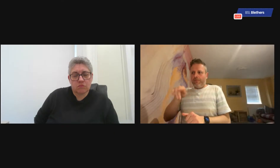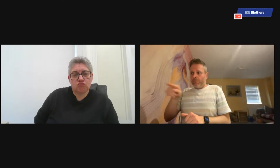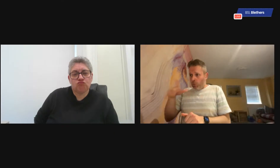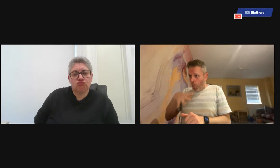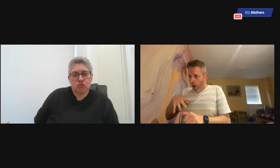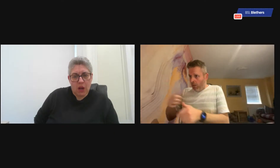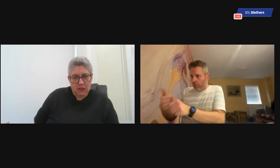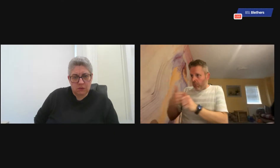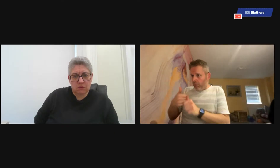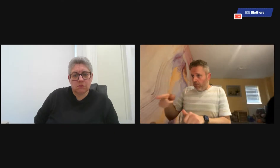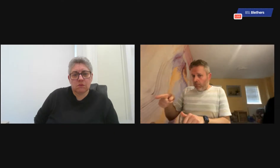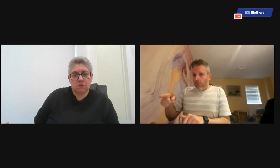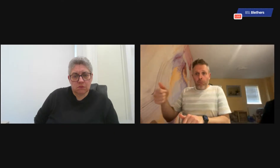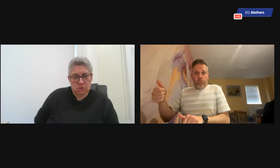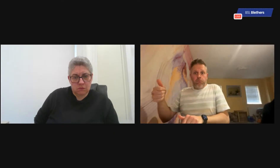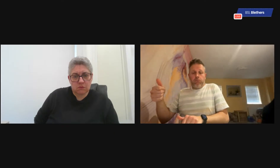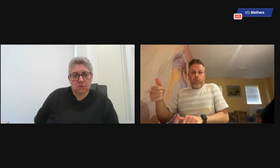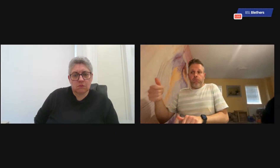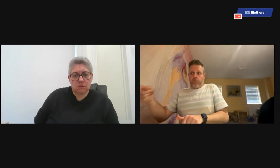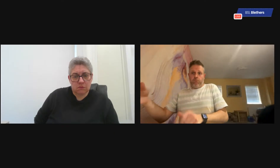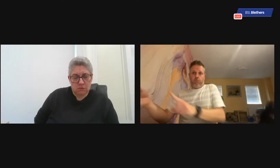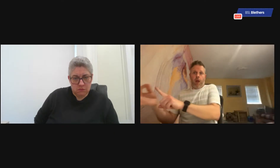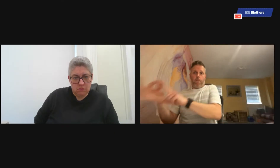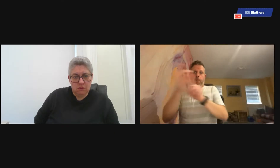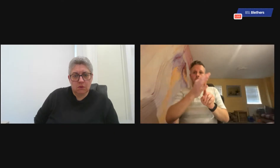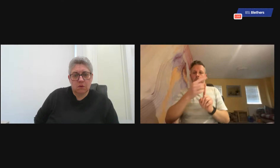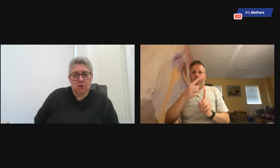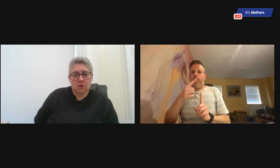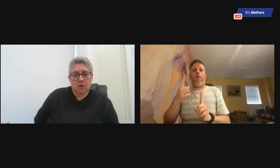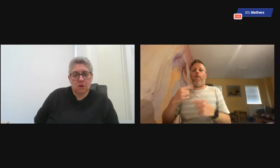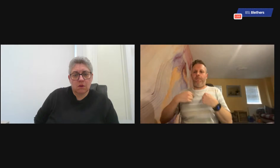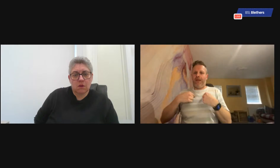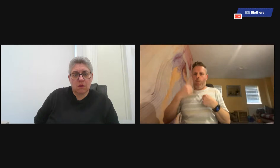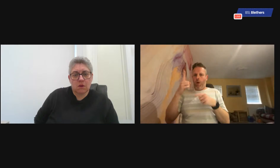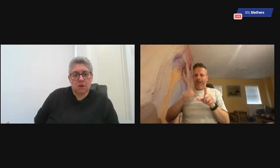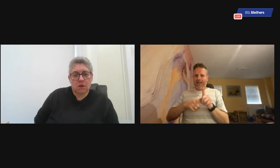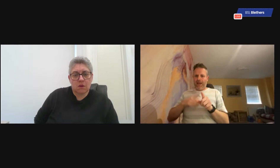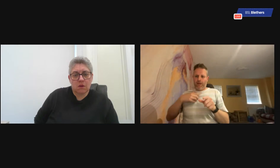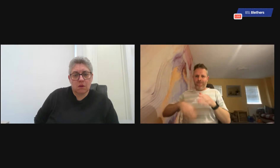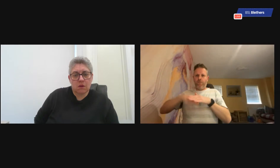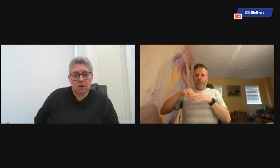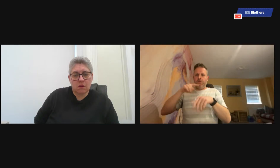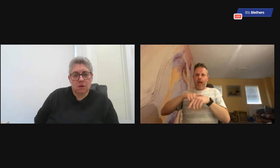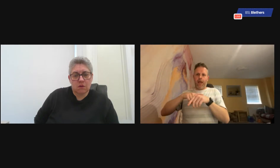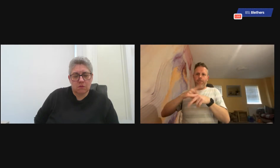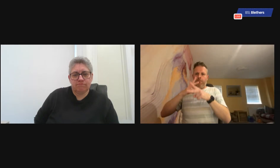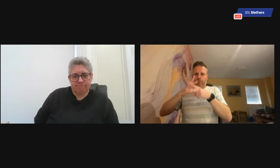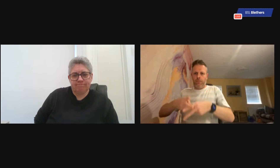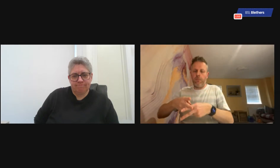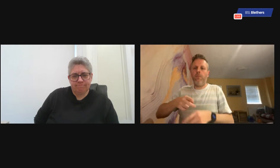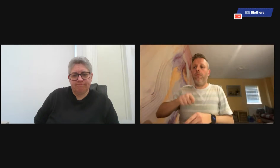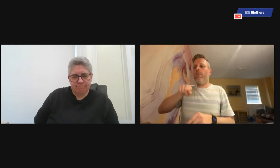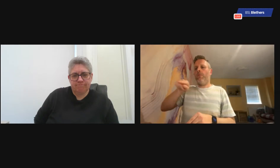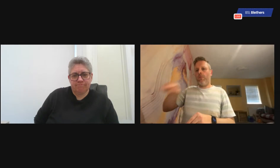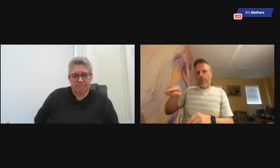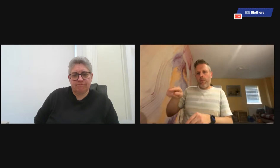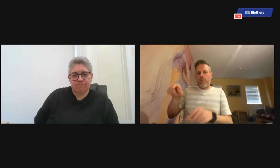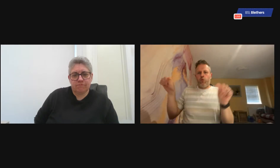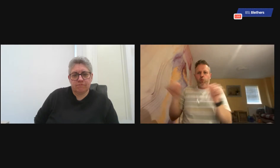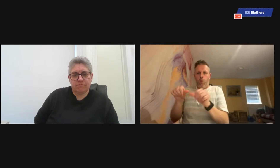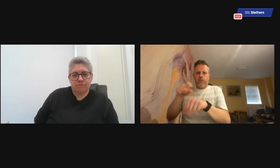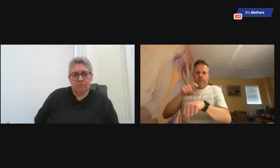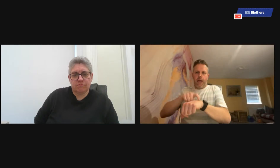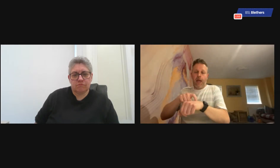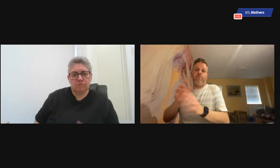And for me, it was important that we had additional backup deaf carers. So I contacted some friends and asked if they'd be